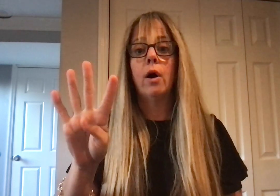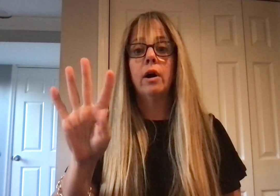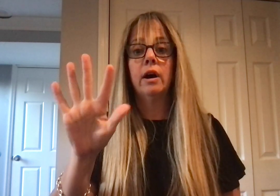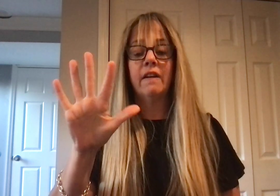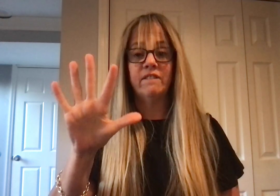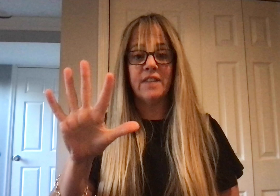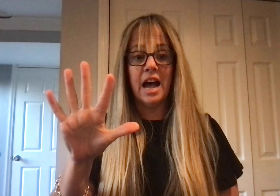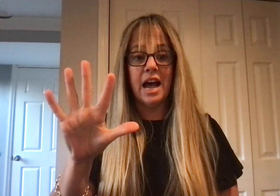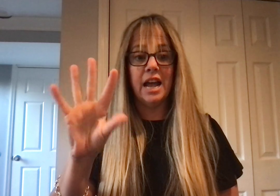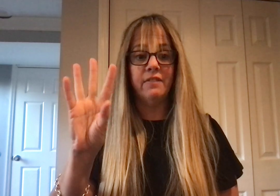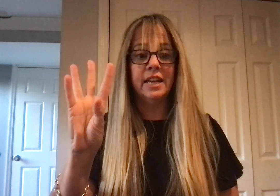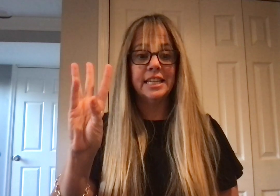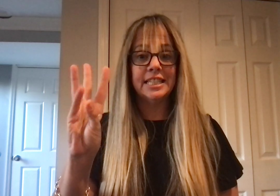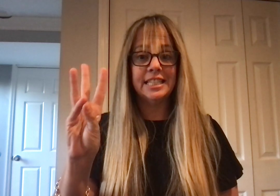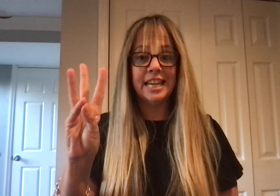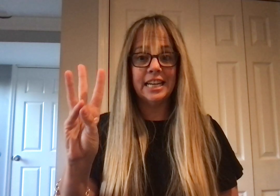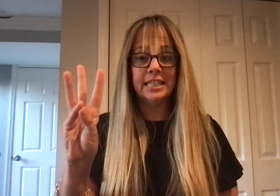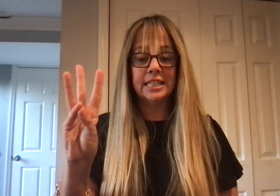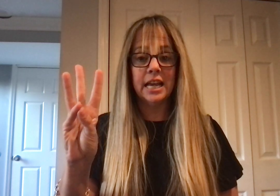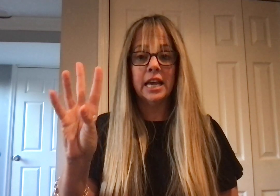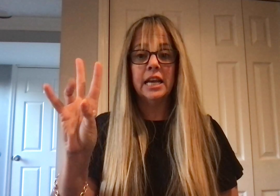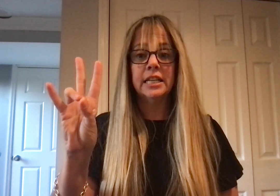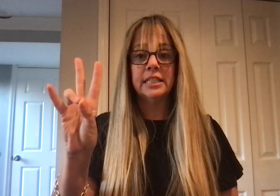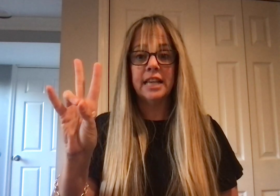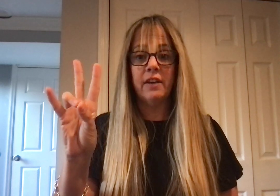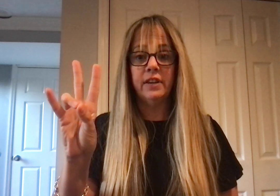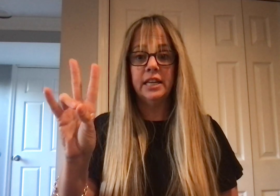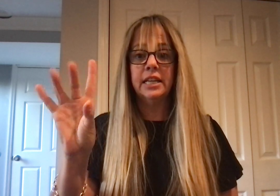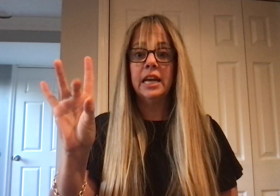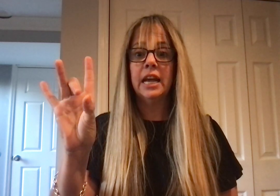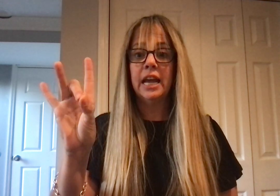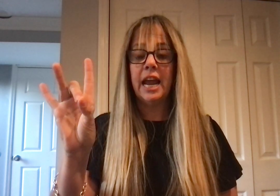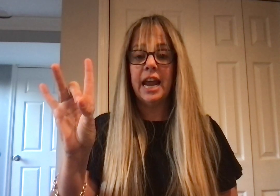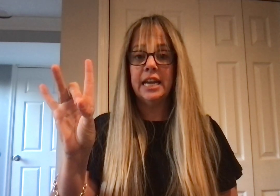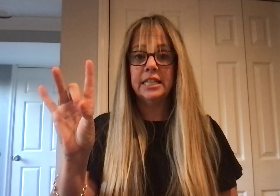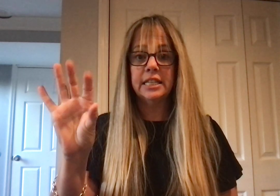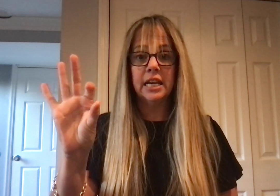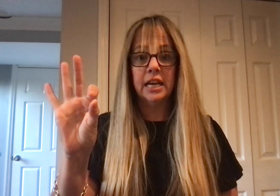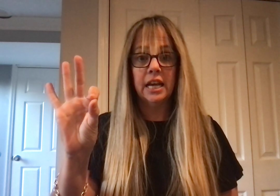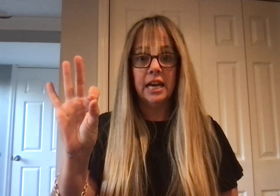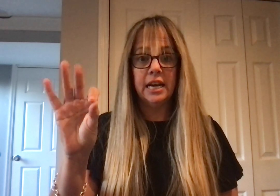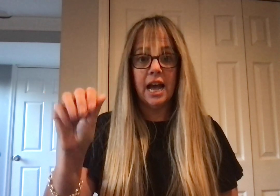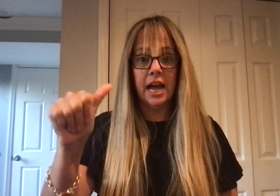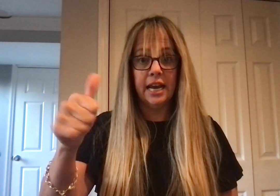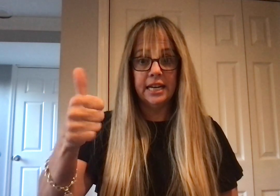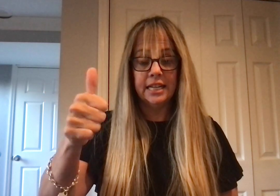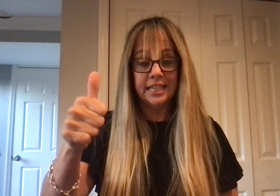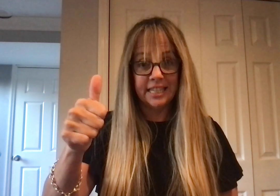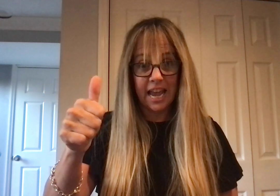4, 5, 6, 7, 8, 9,